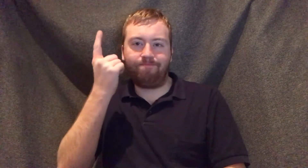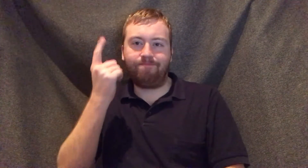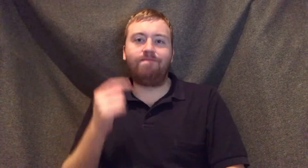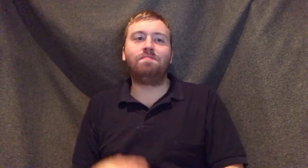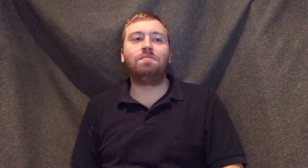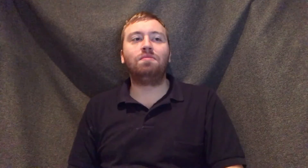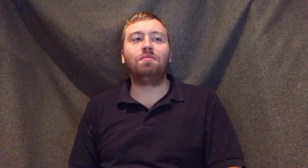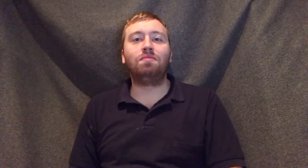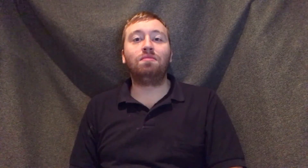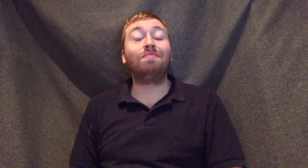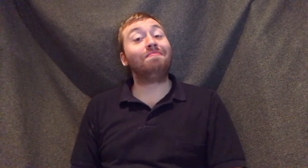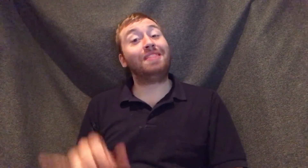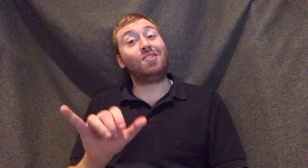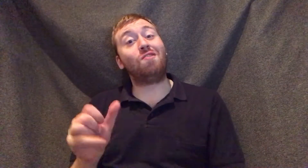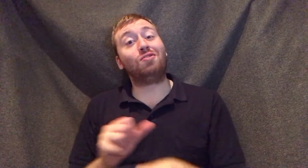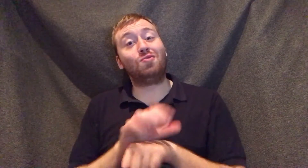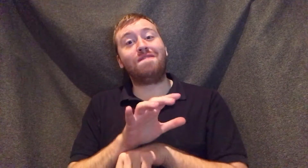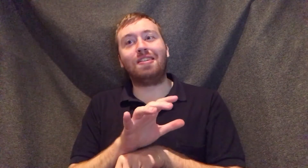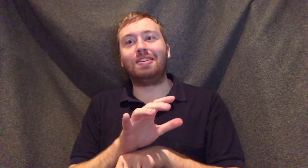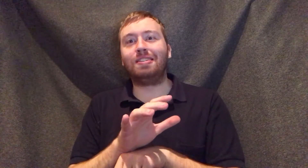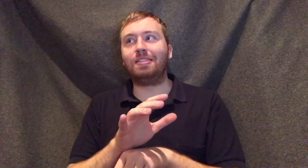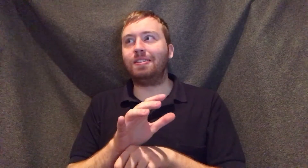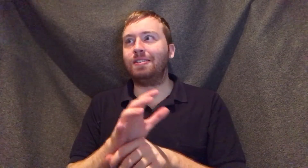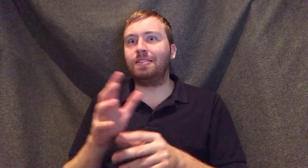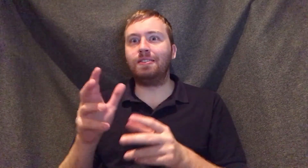Ruby is 32. She has autism and a learning disability.